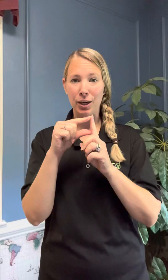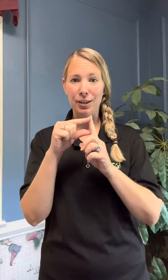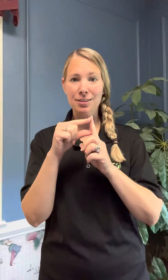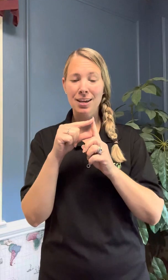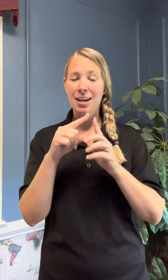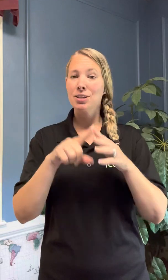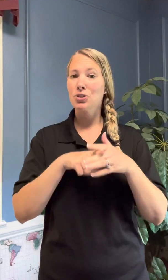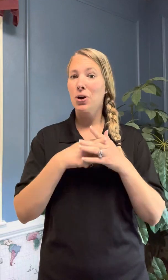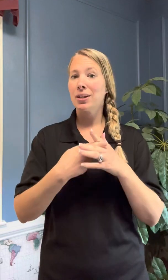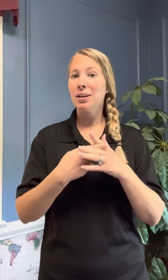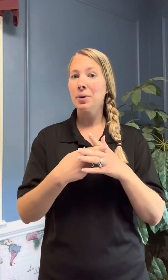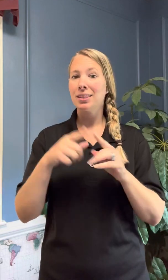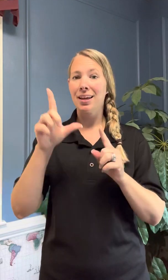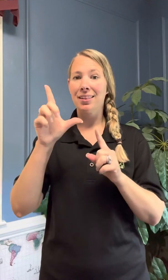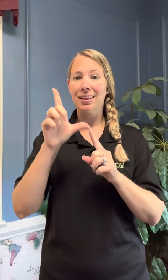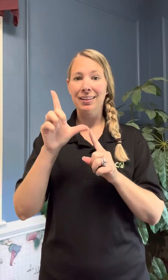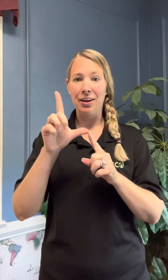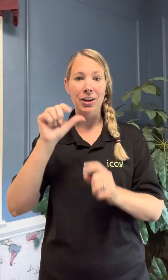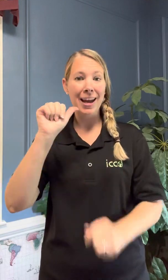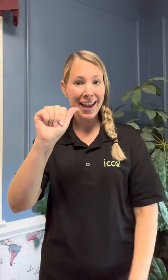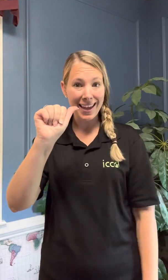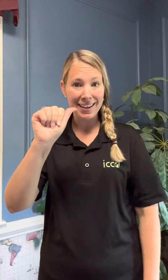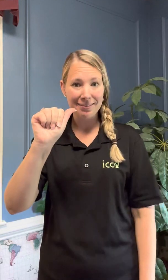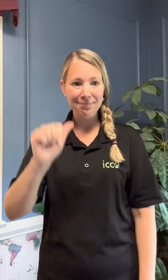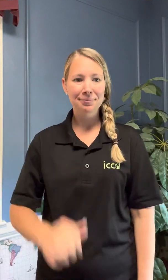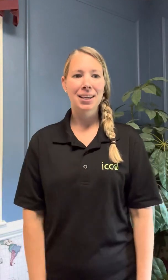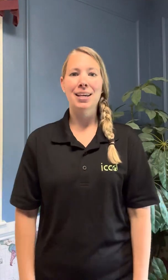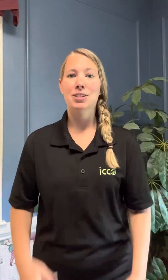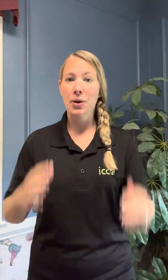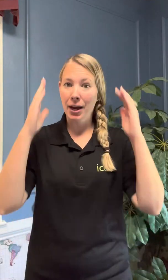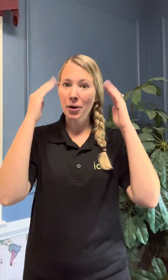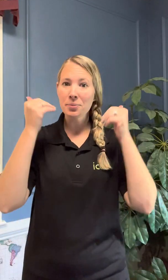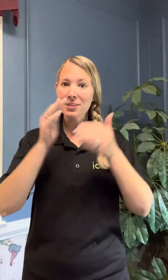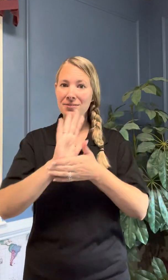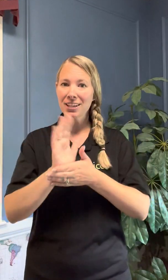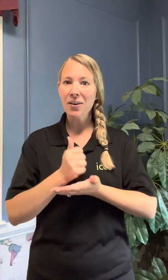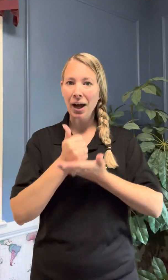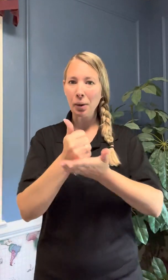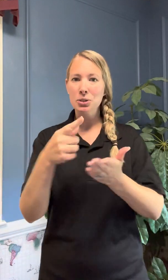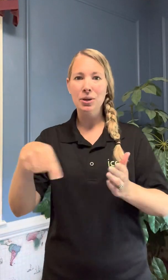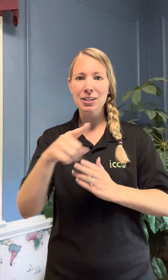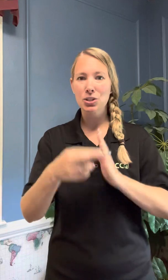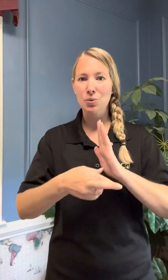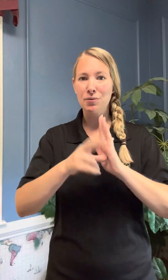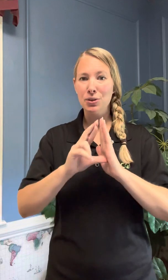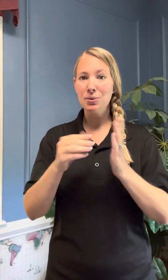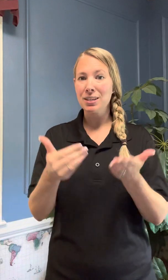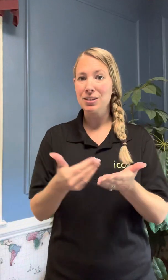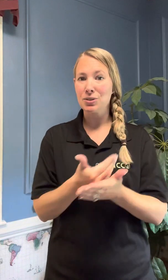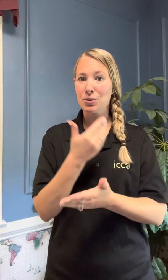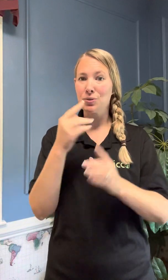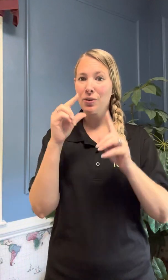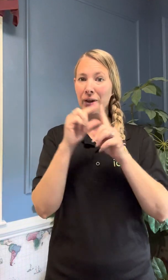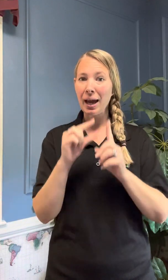words starting with the letter A. So I hope this video helps you guys to review these new vocab.